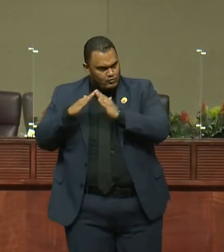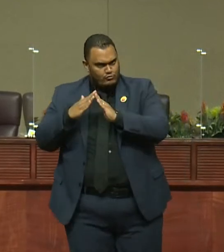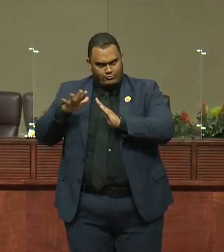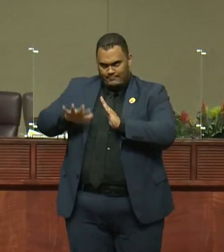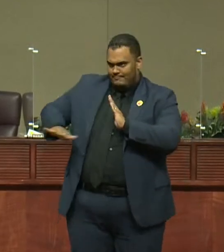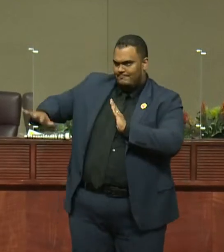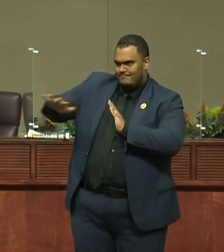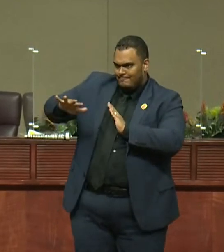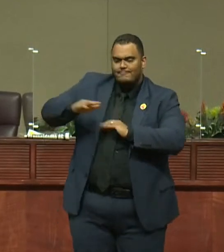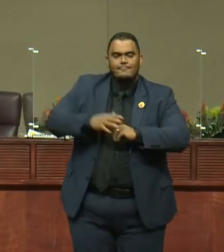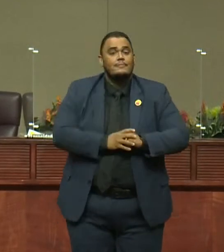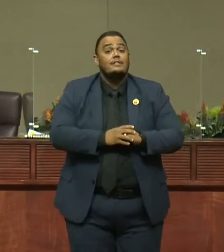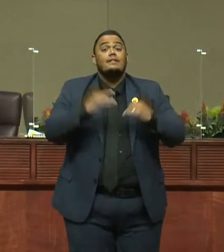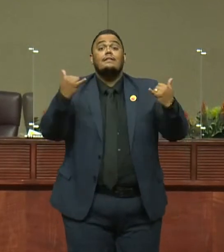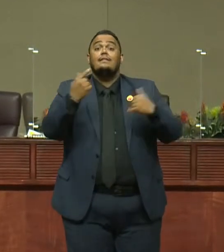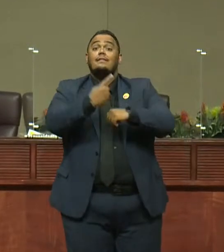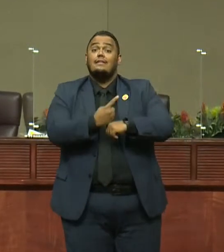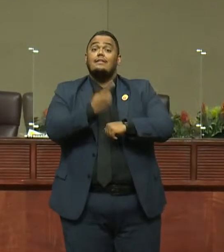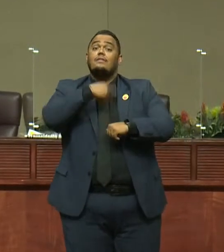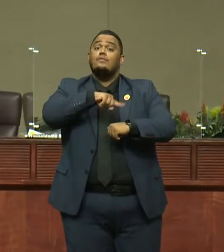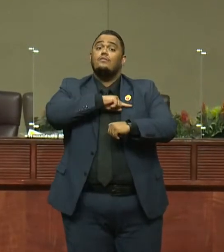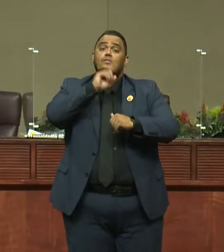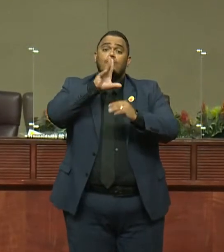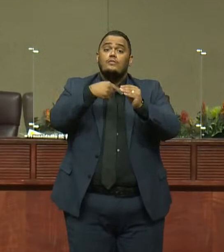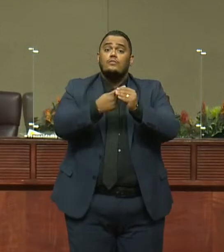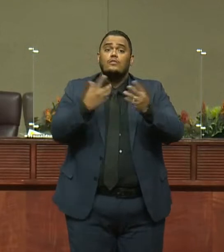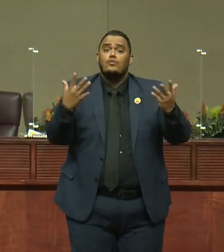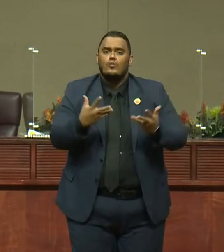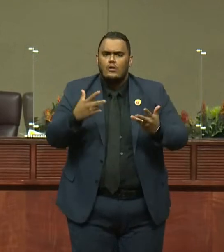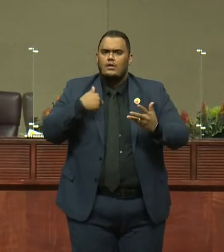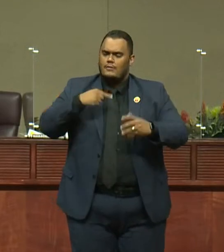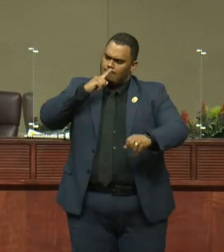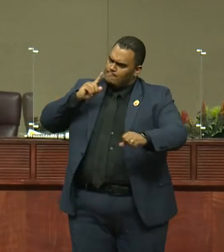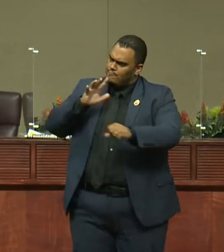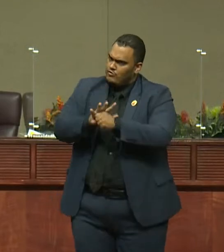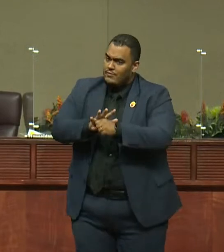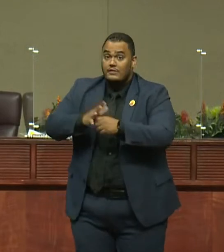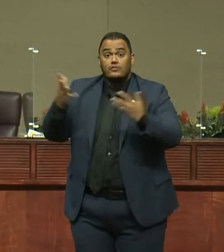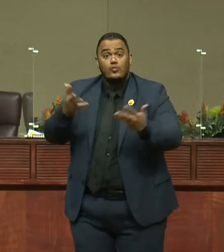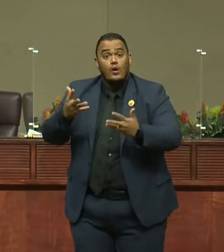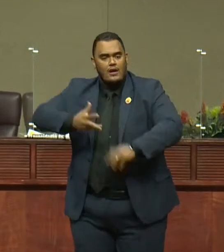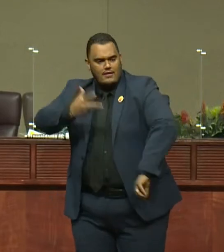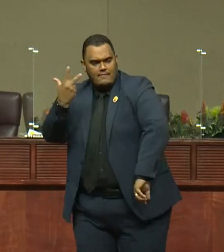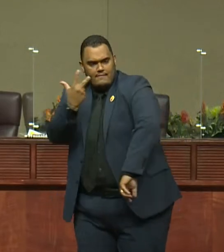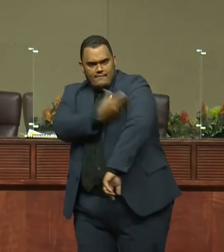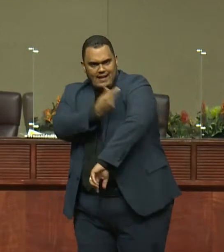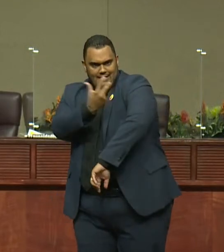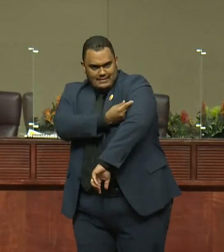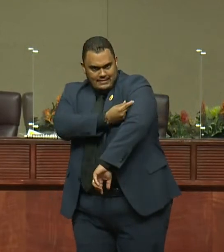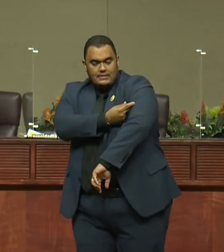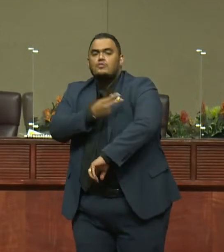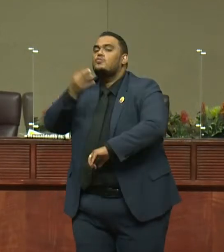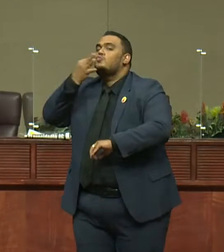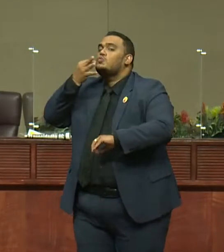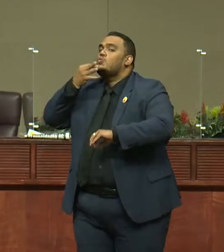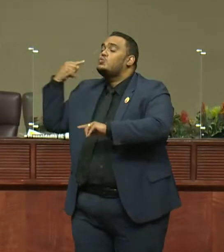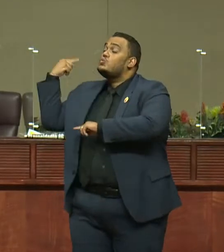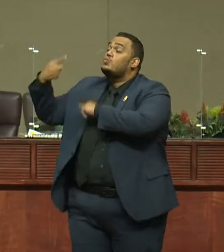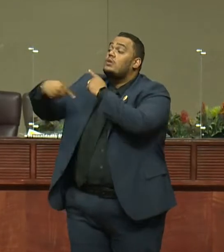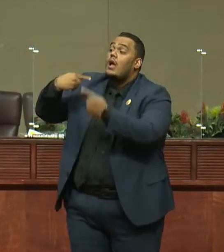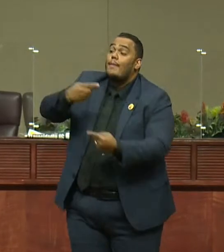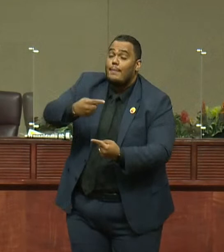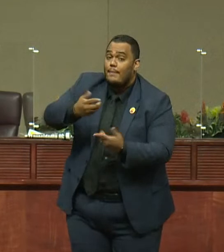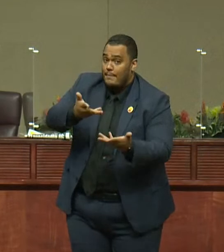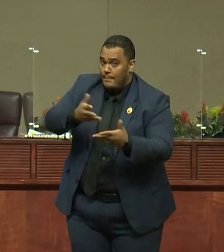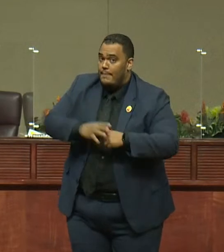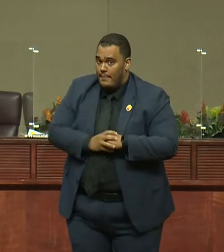little bit about the promise of vaccines yet to come, but let me just share with you a little